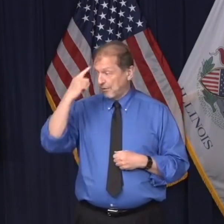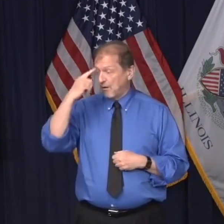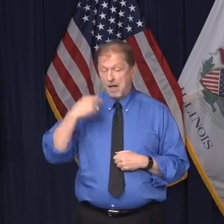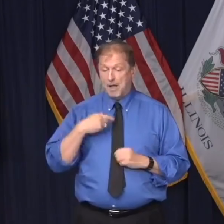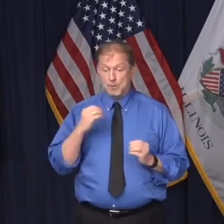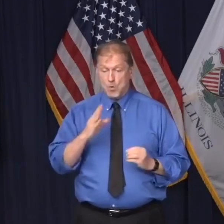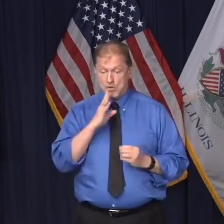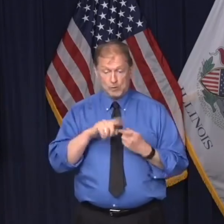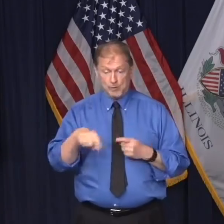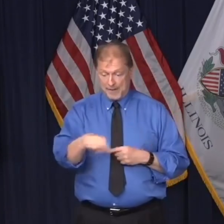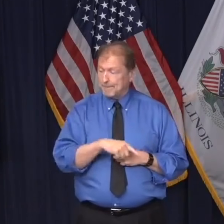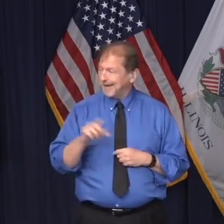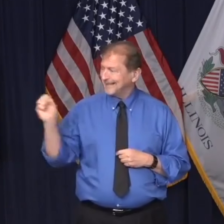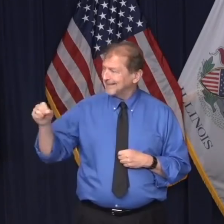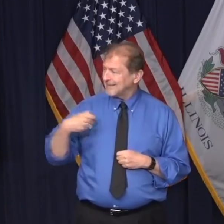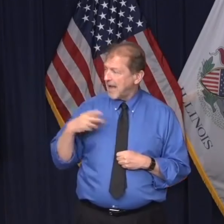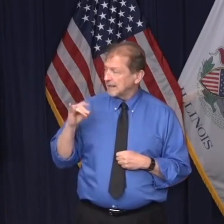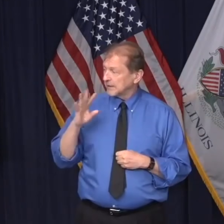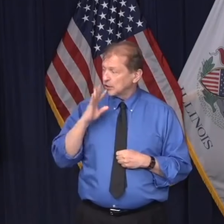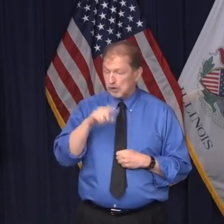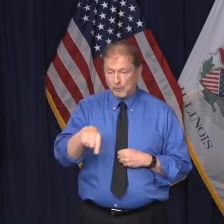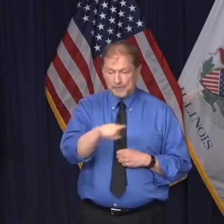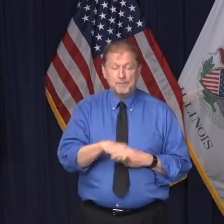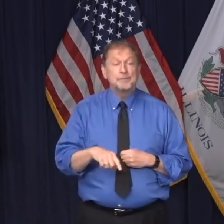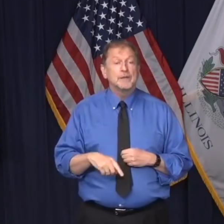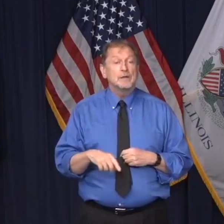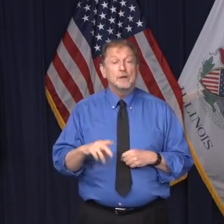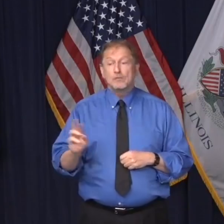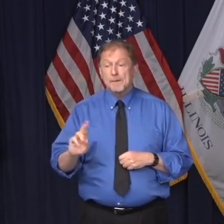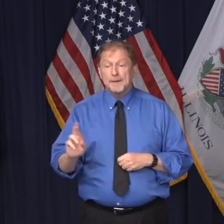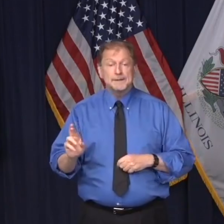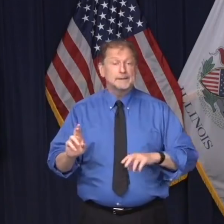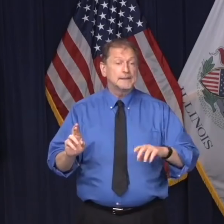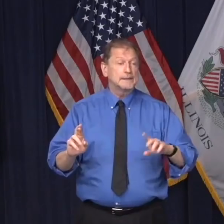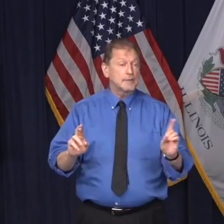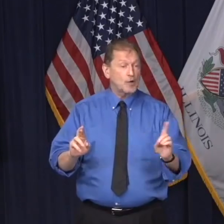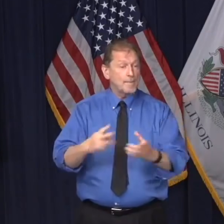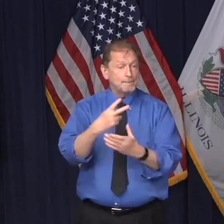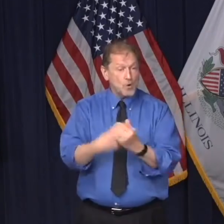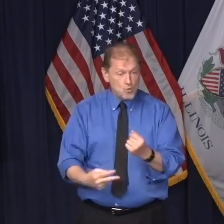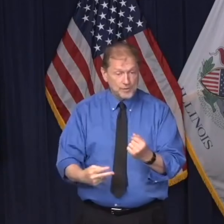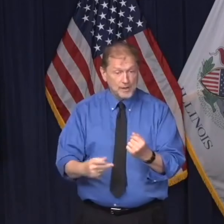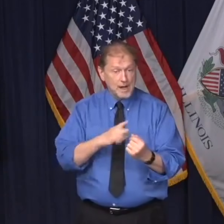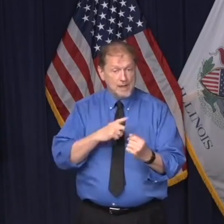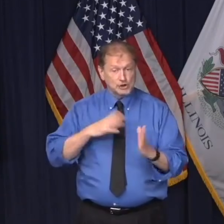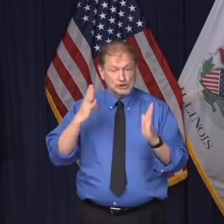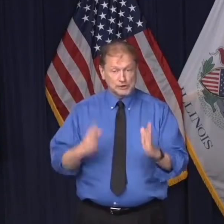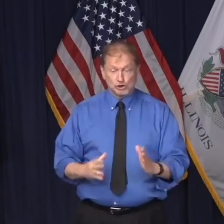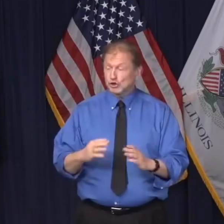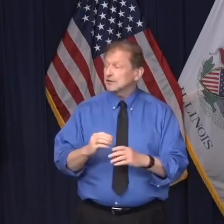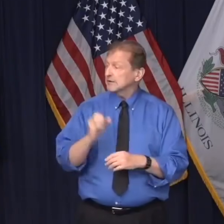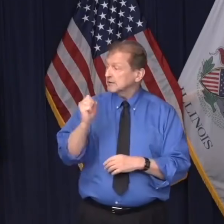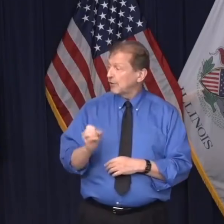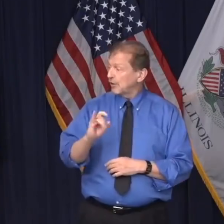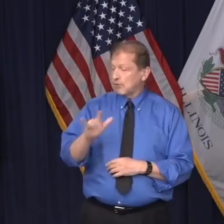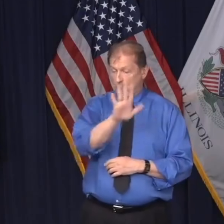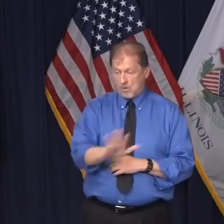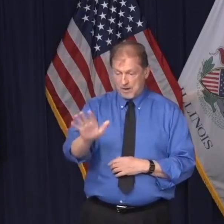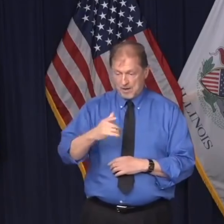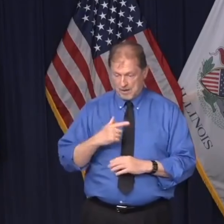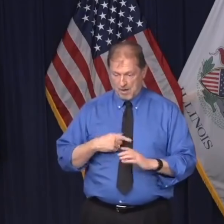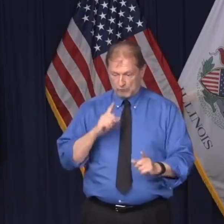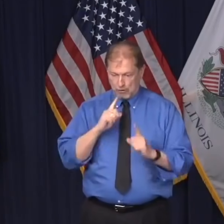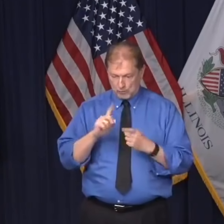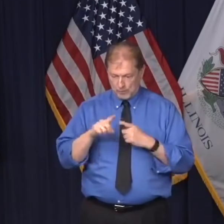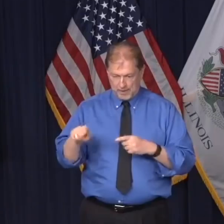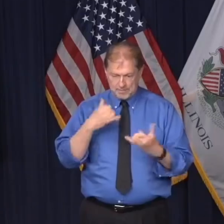direct conversations with legislators, Democrats and Republicans downstate, and I've listened to them, and I think some of them would tell you that they were the